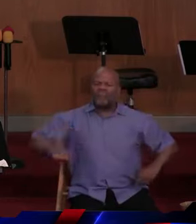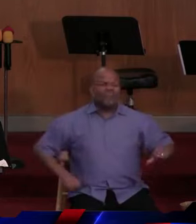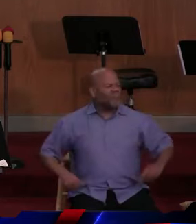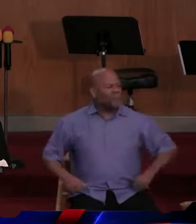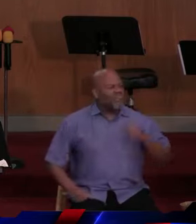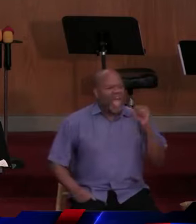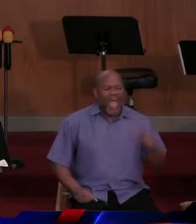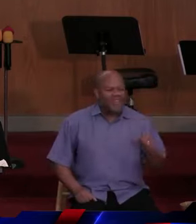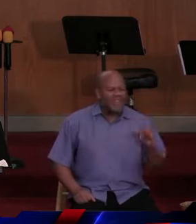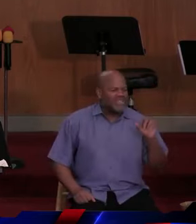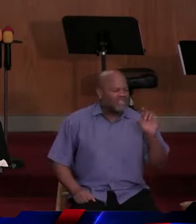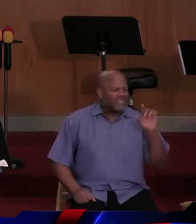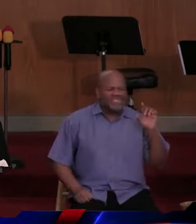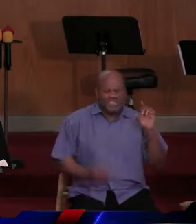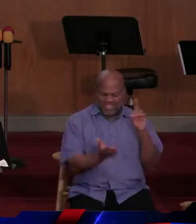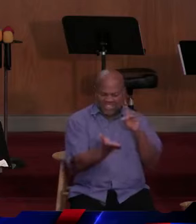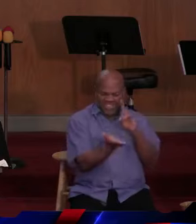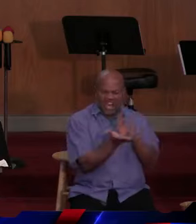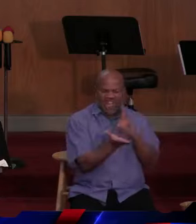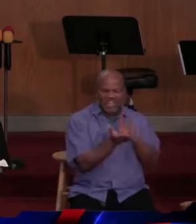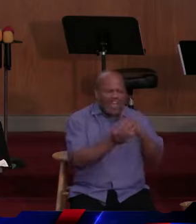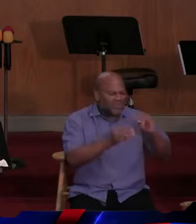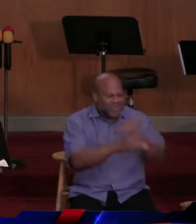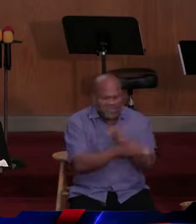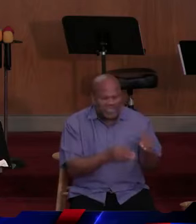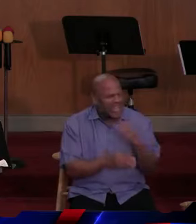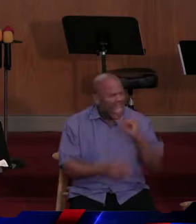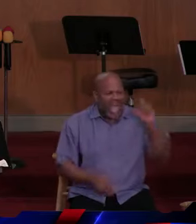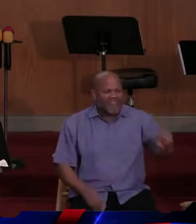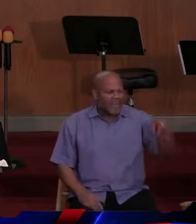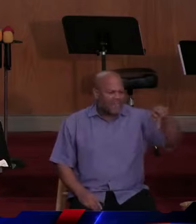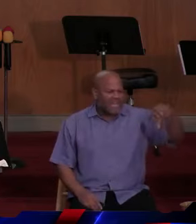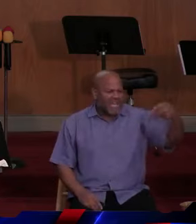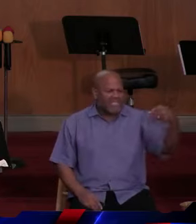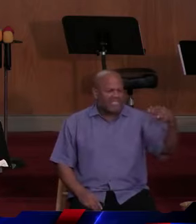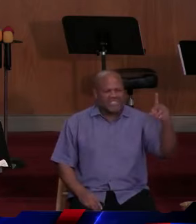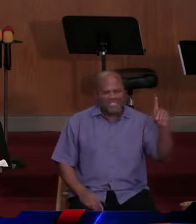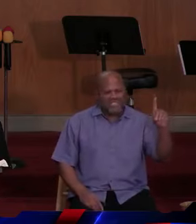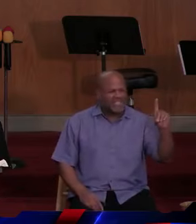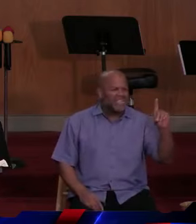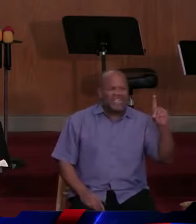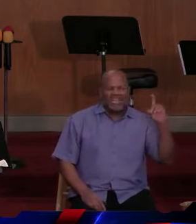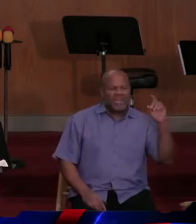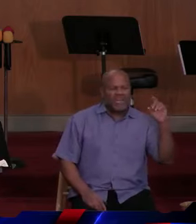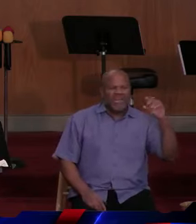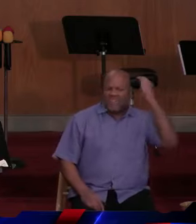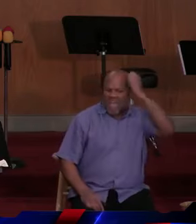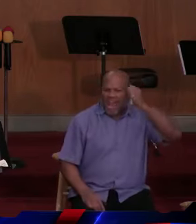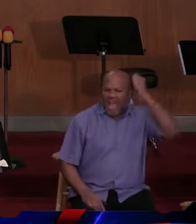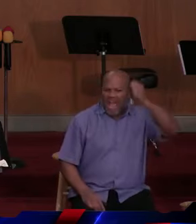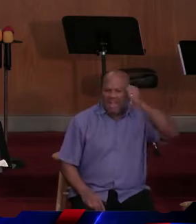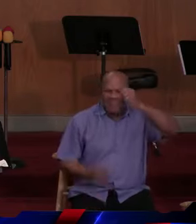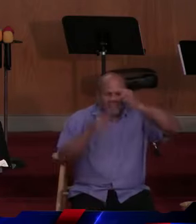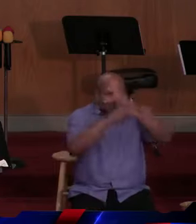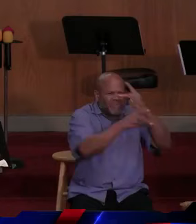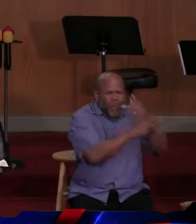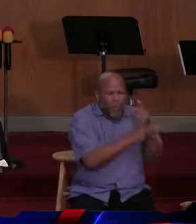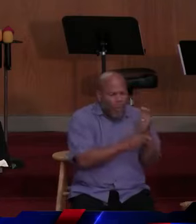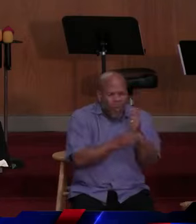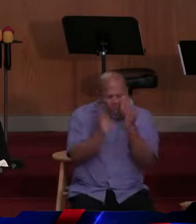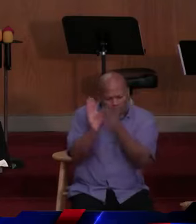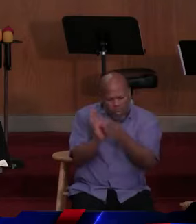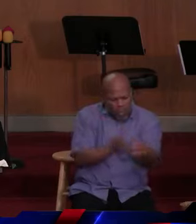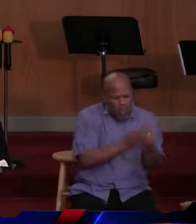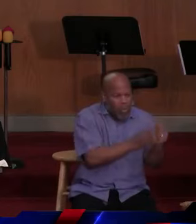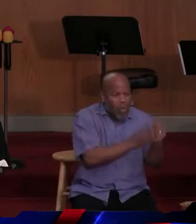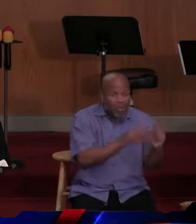have a DM, a doctor in ministry. You don't have to have a PhD in theological rationale or organizational leadership. But